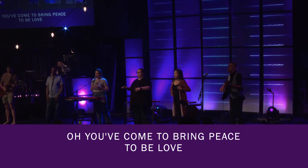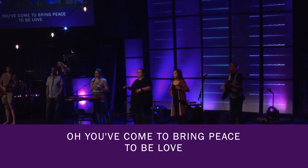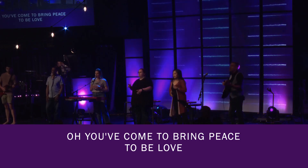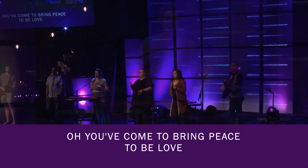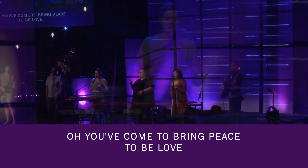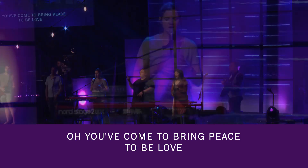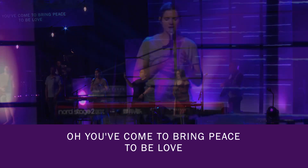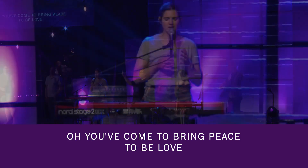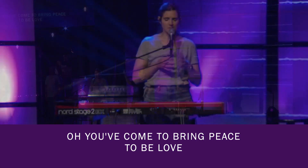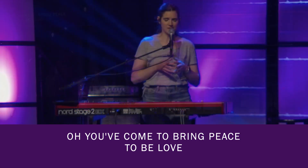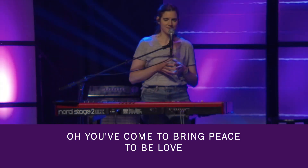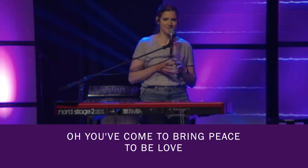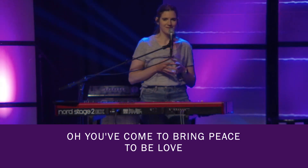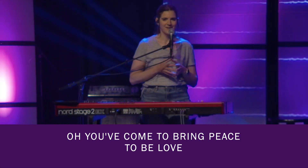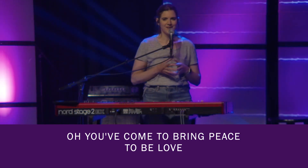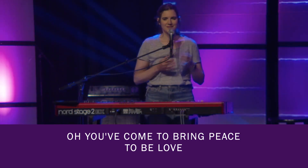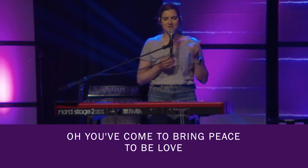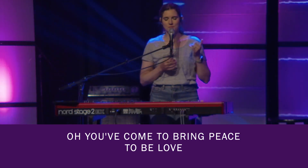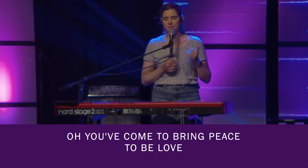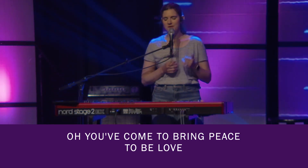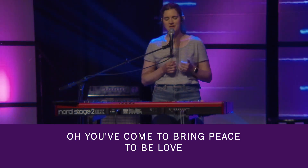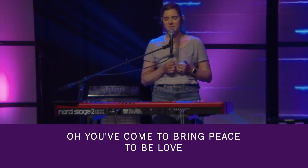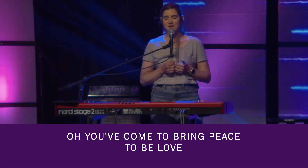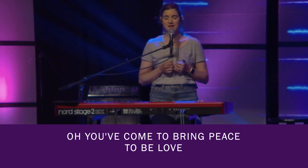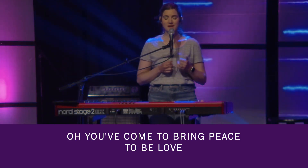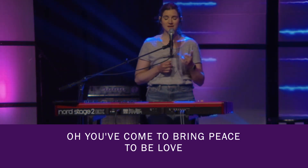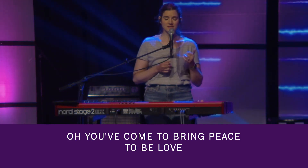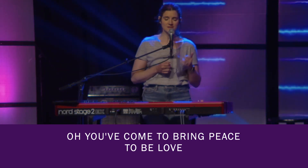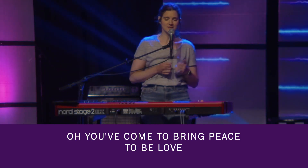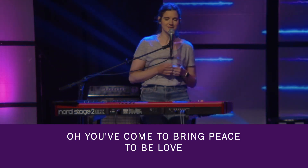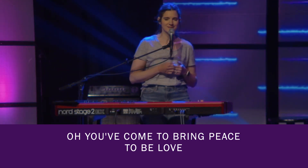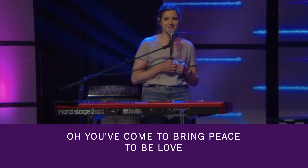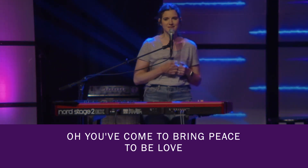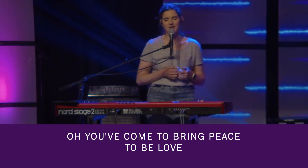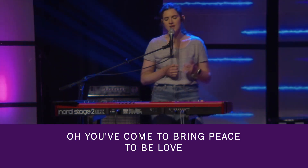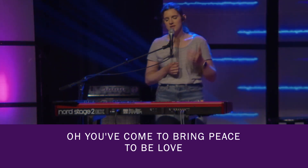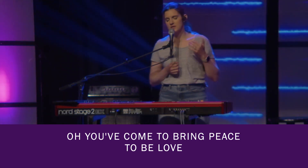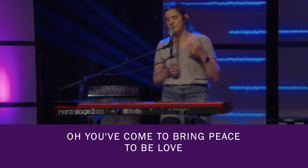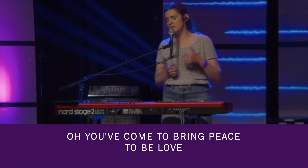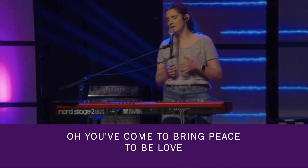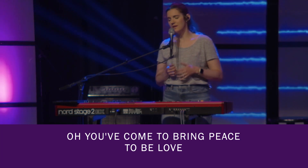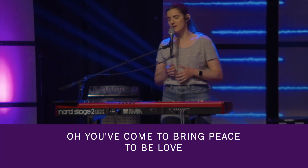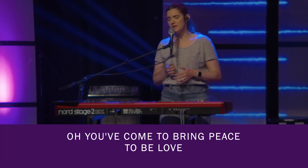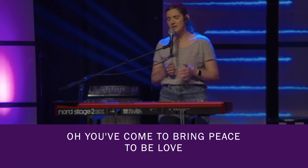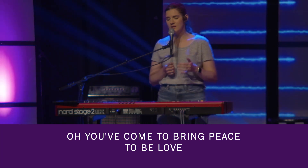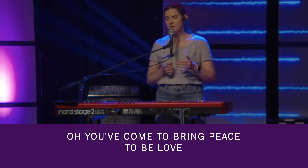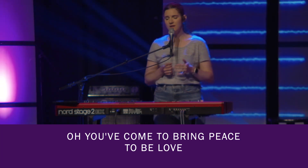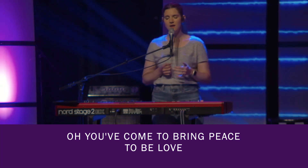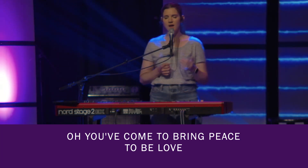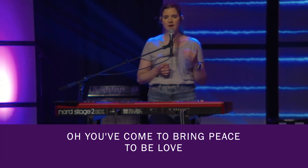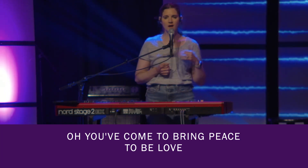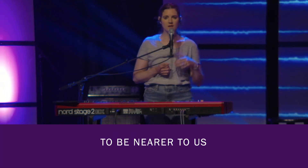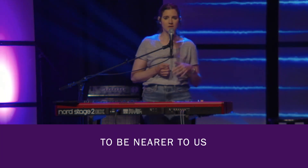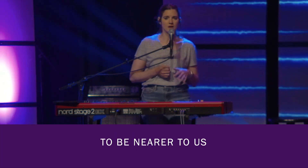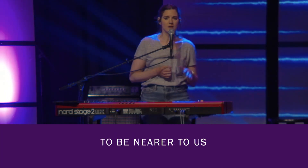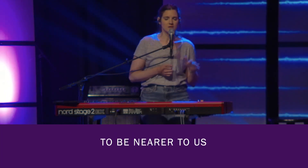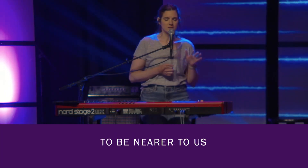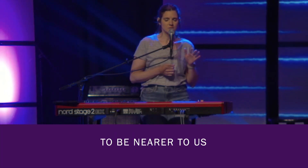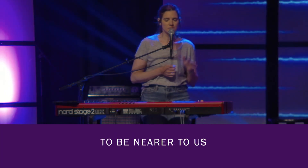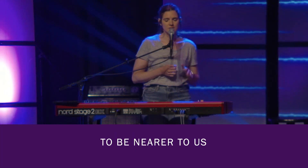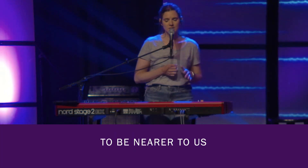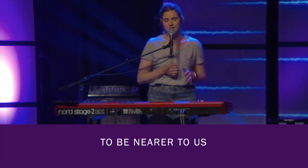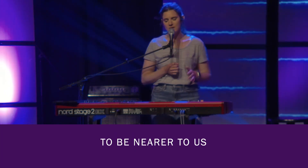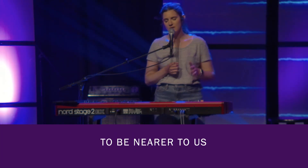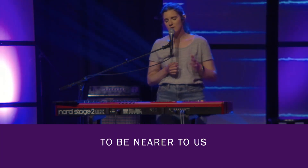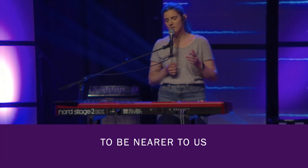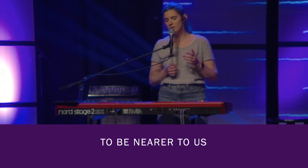Oh, you've come to bring peace, to be love,